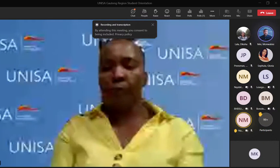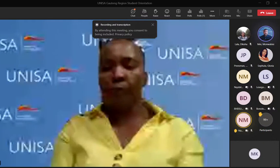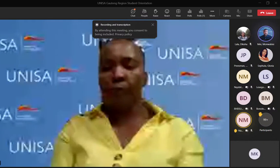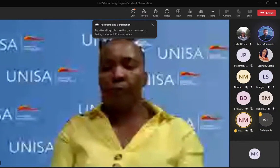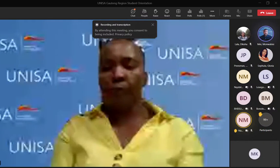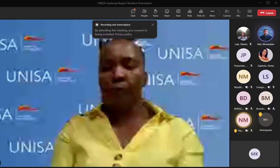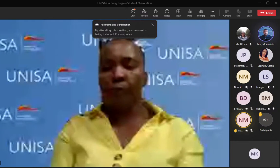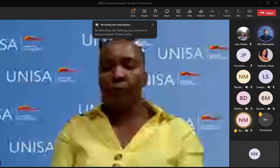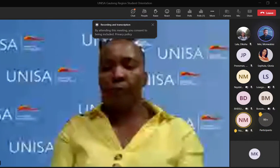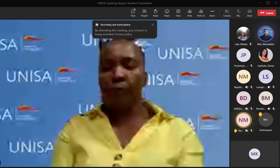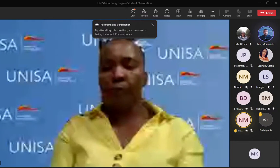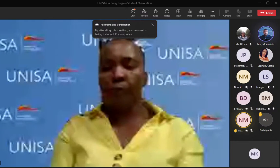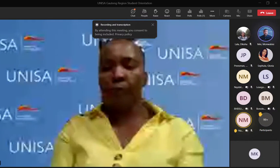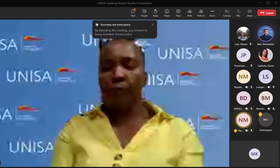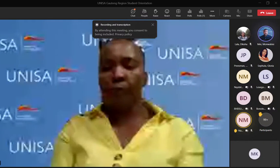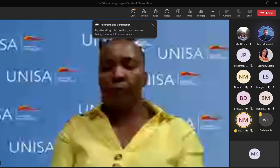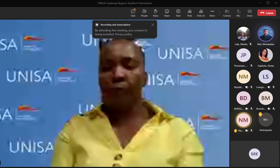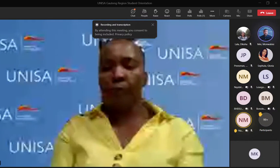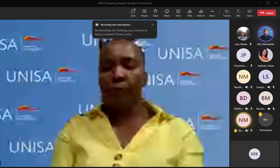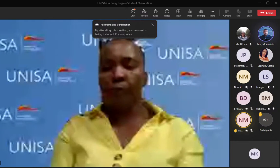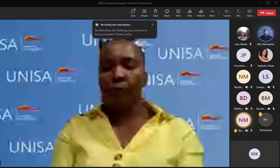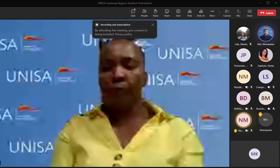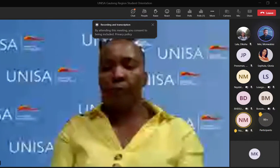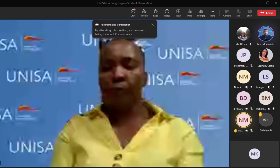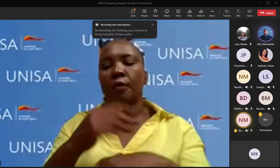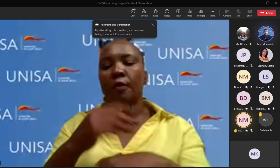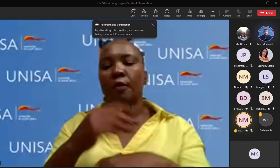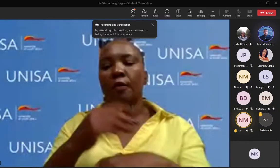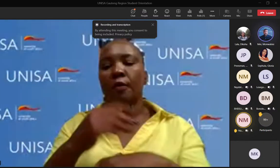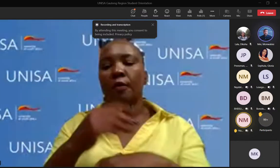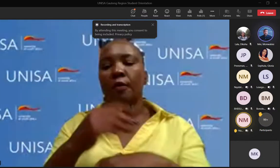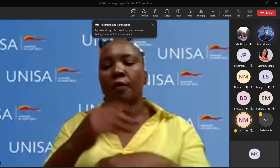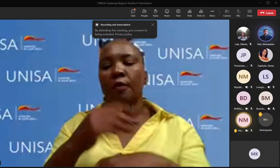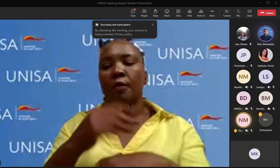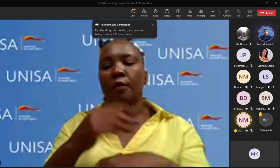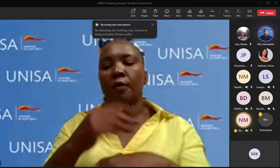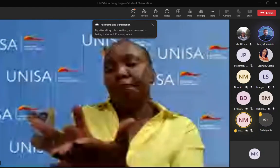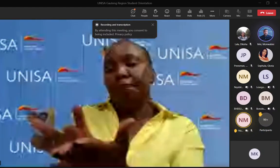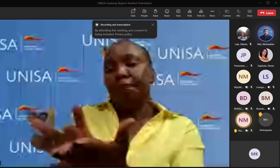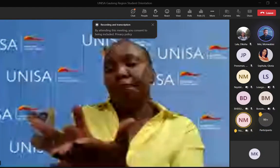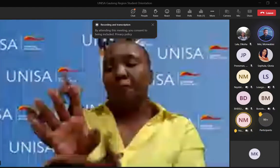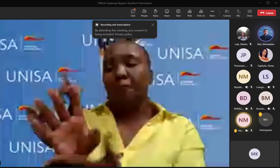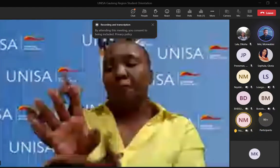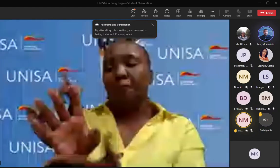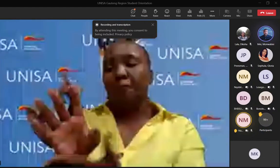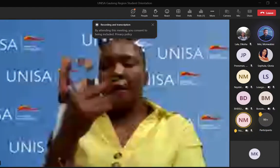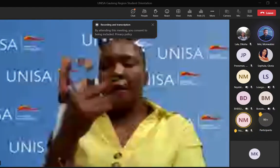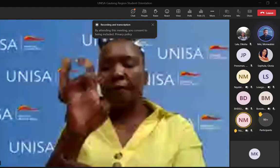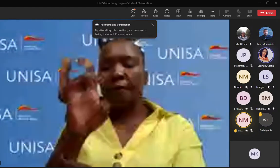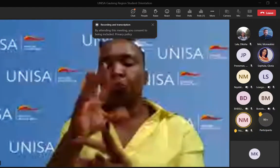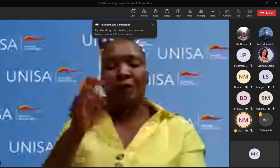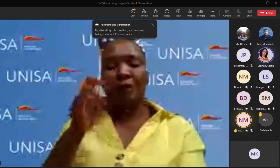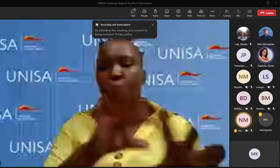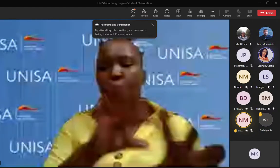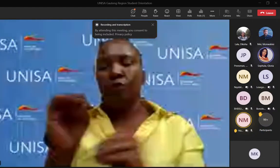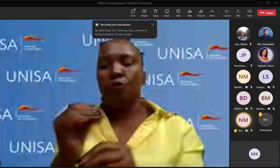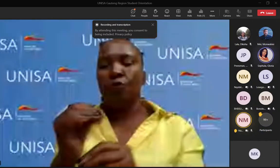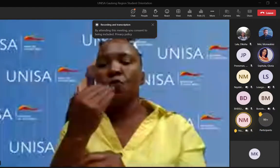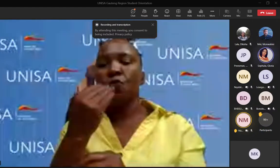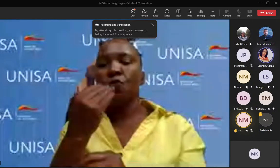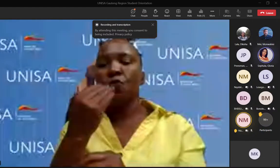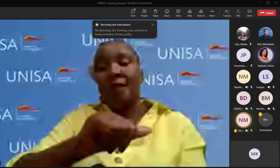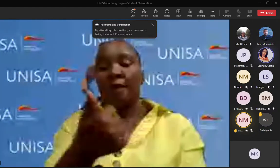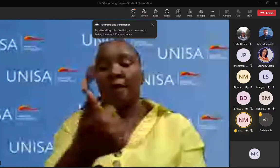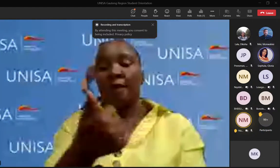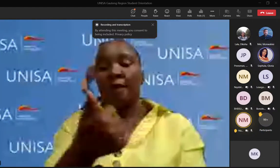that I'm not dismissing but you know we need to move um who's after our Market we